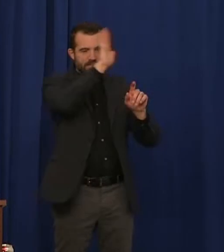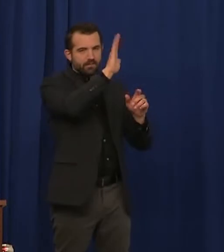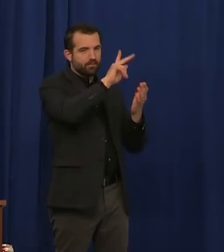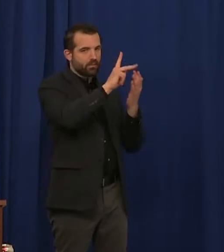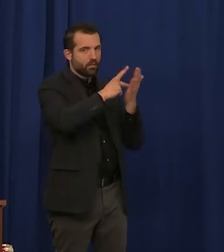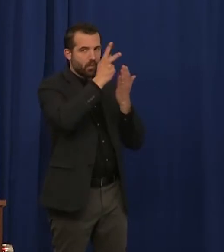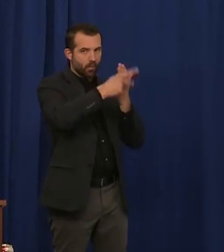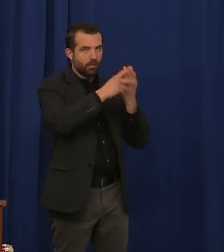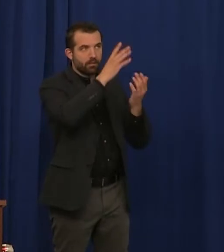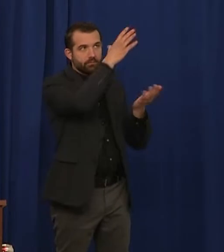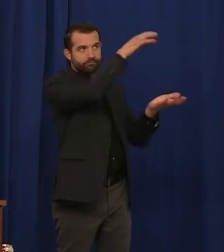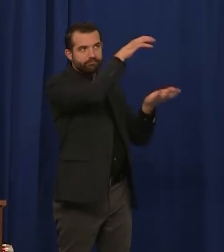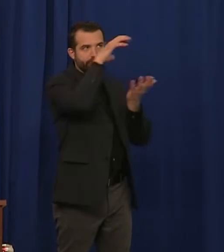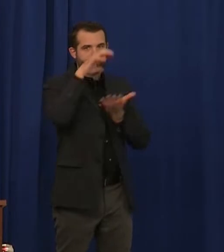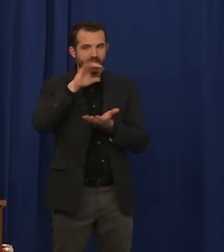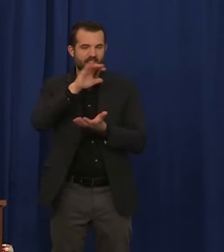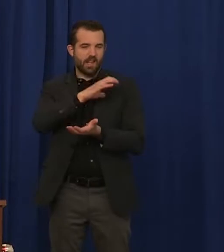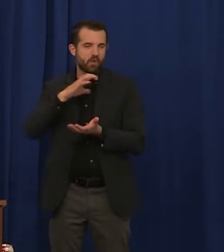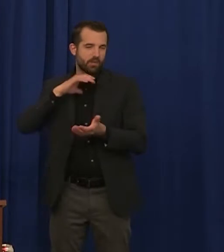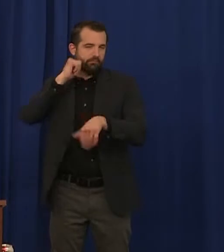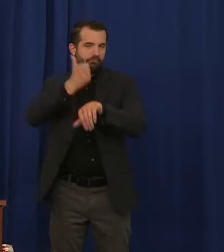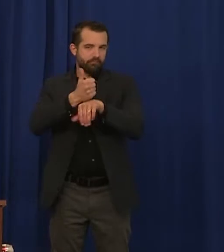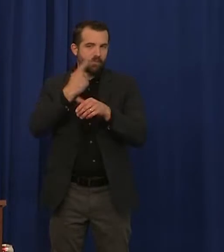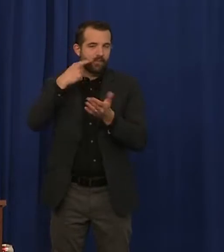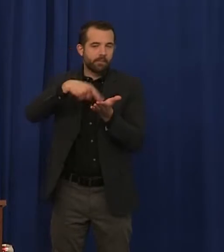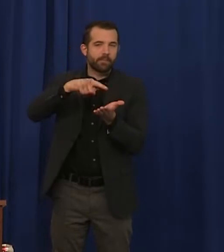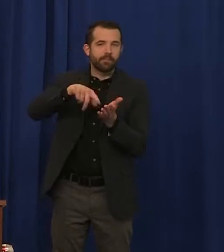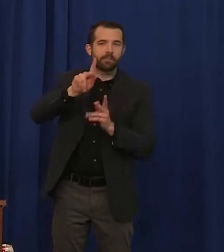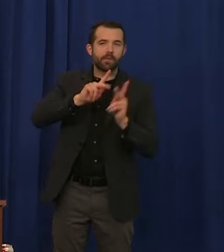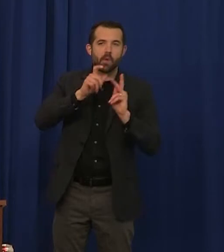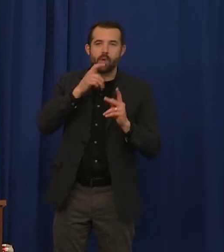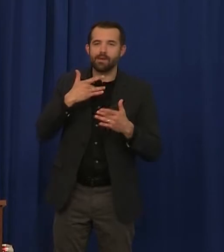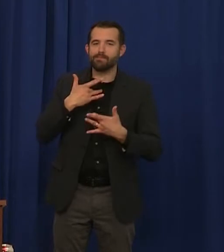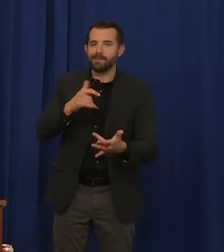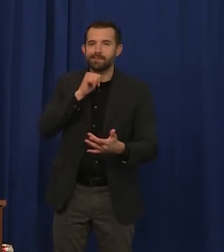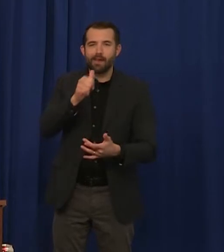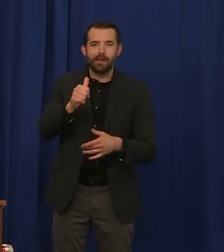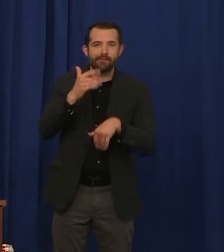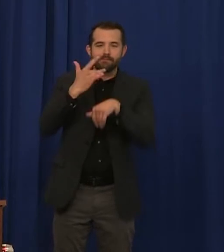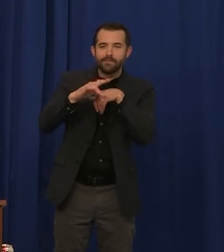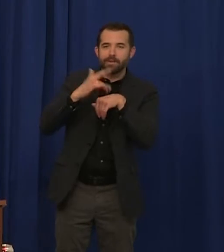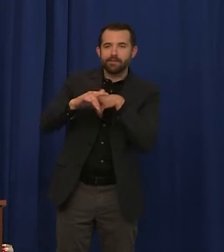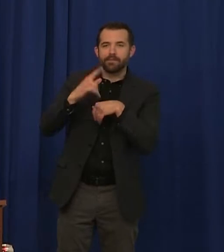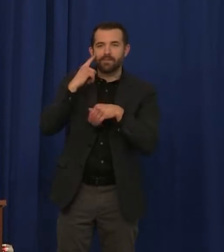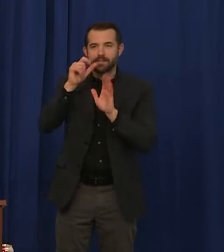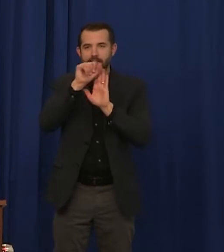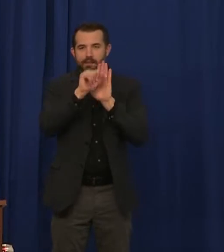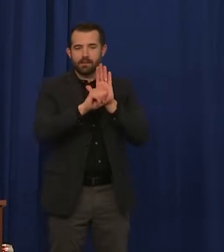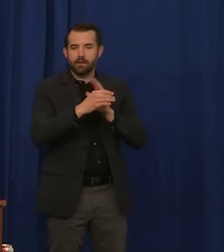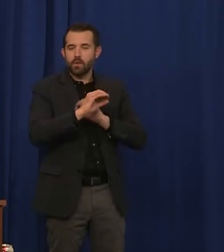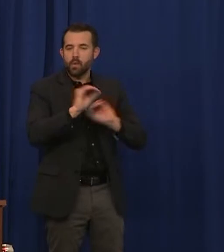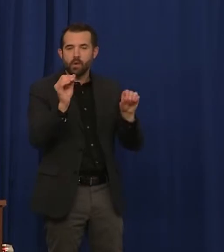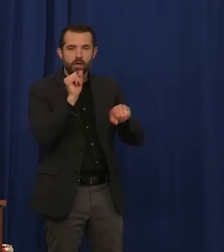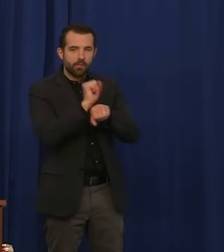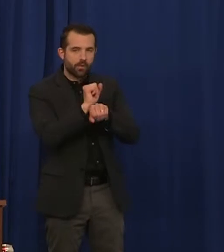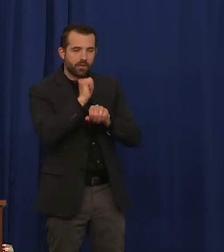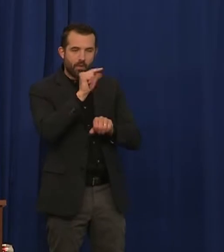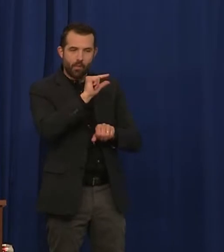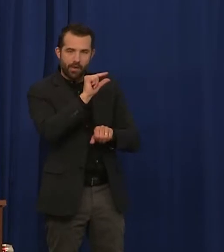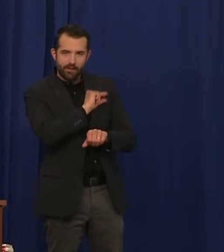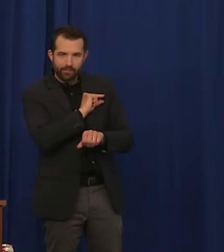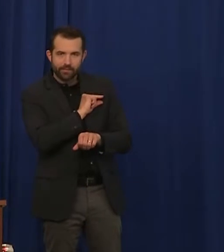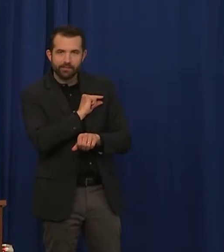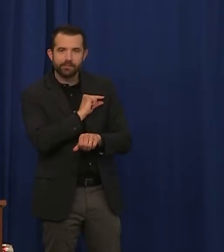provide benefits to those who are not normally eligible for state unemployment insurance benefits.